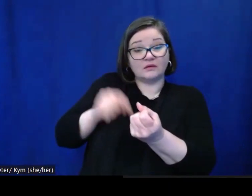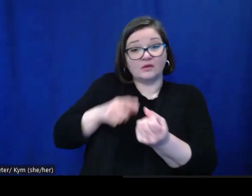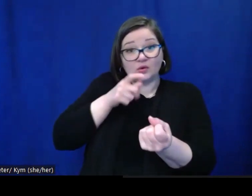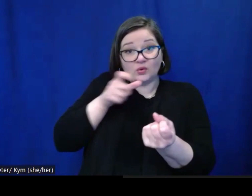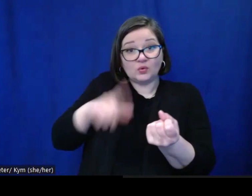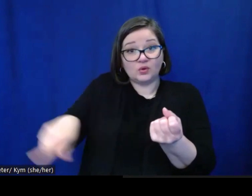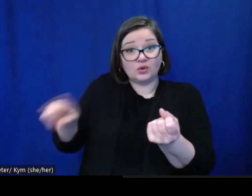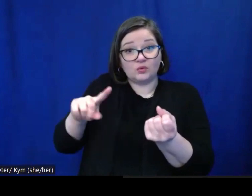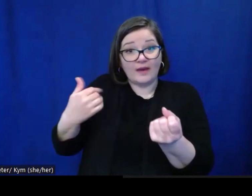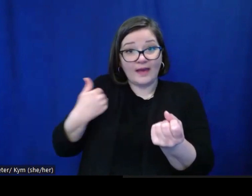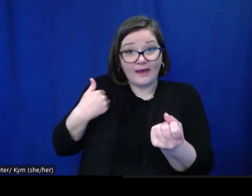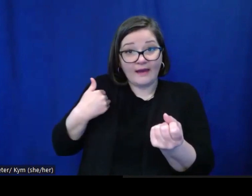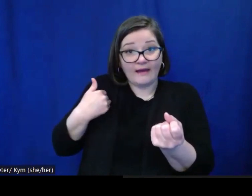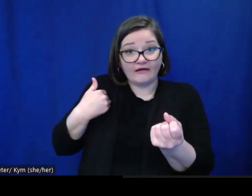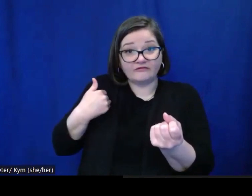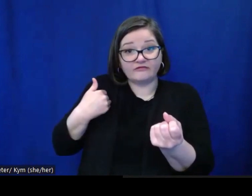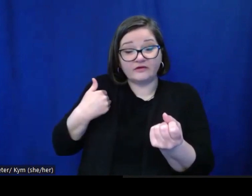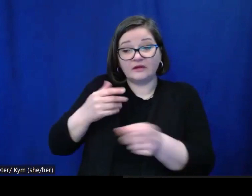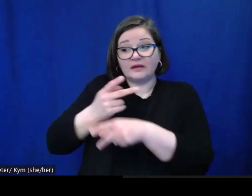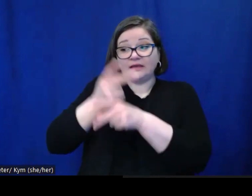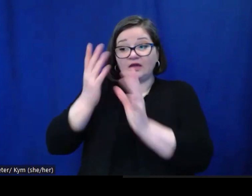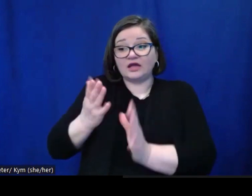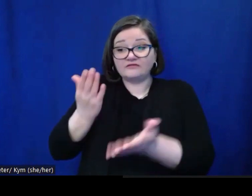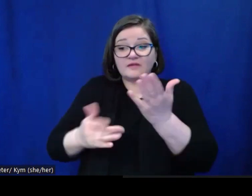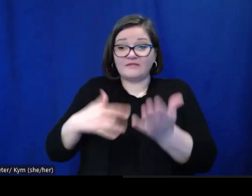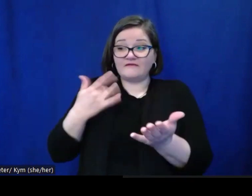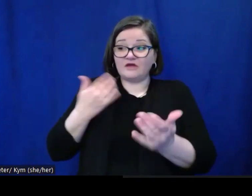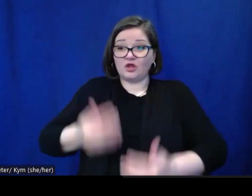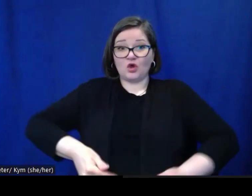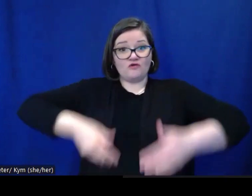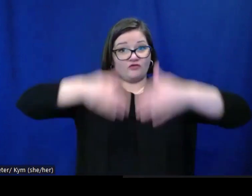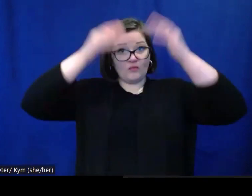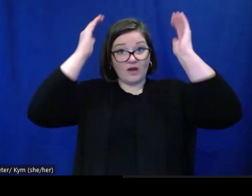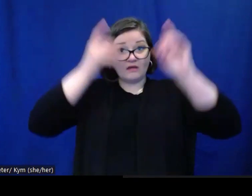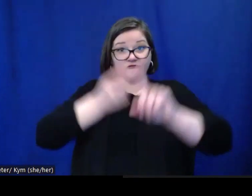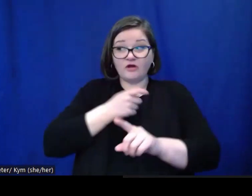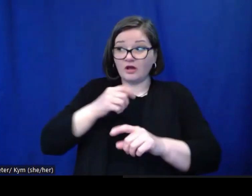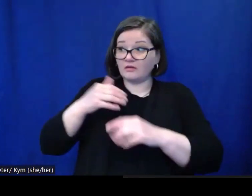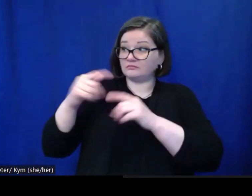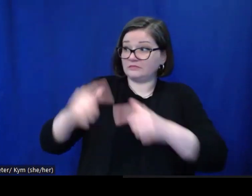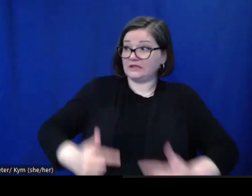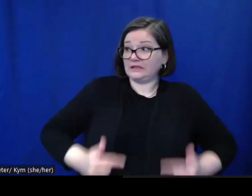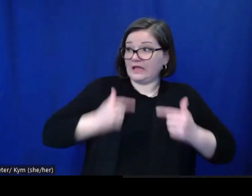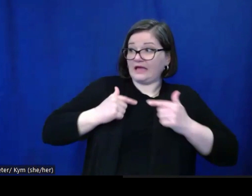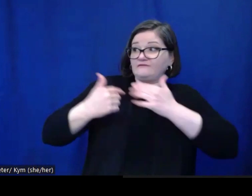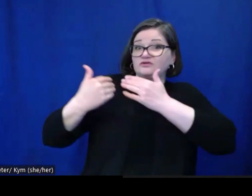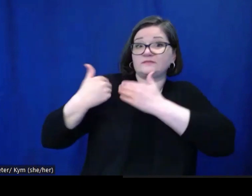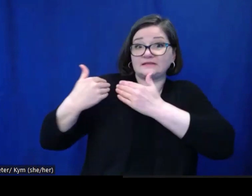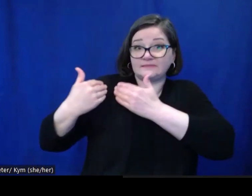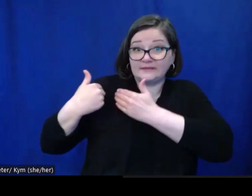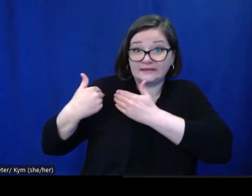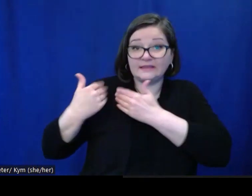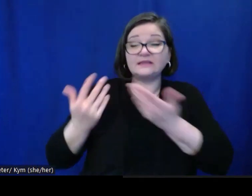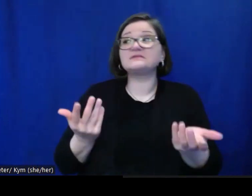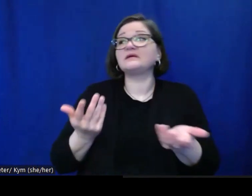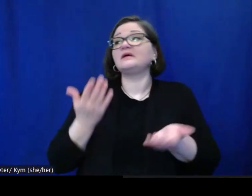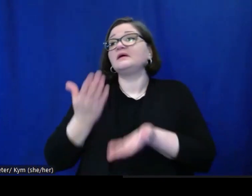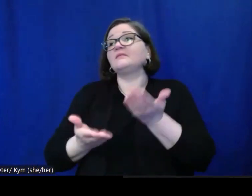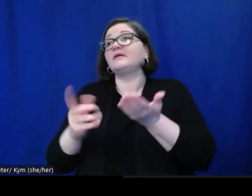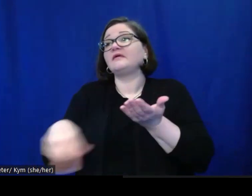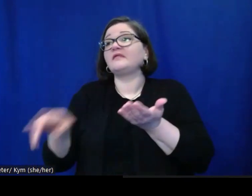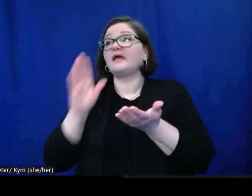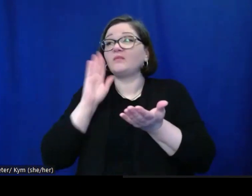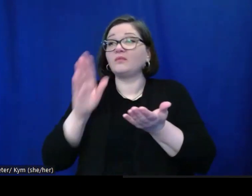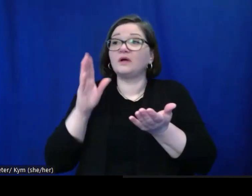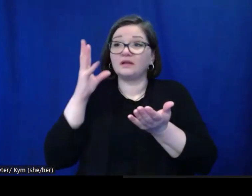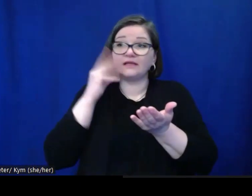Caregivers might feel overwhelmed by responsibilities of life. They may experience physical and